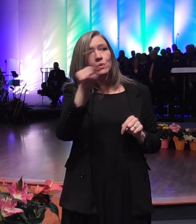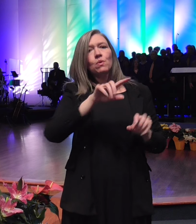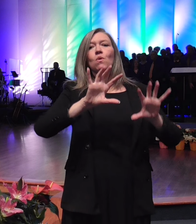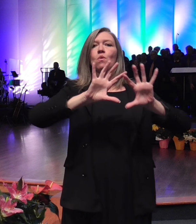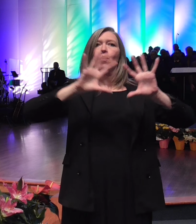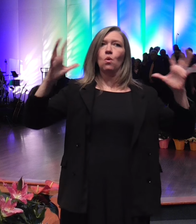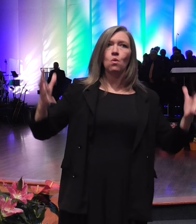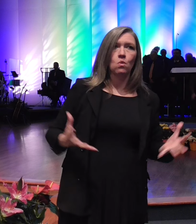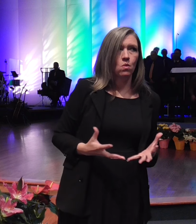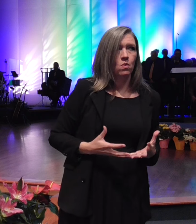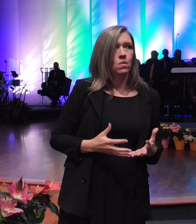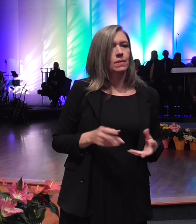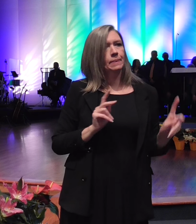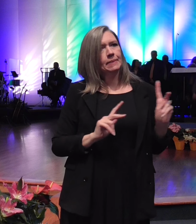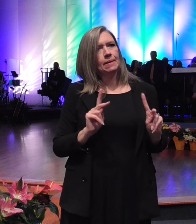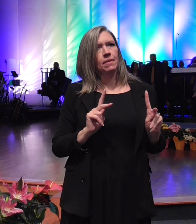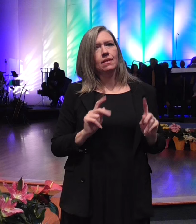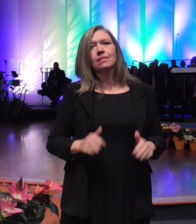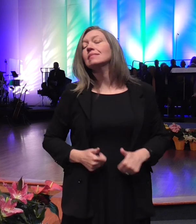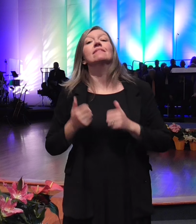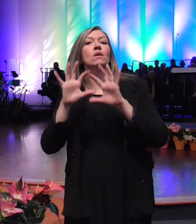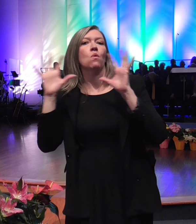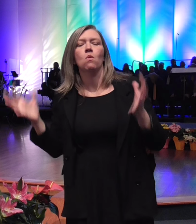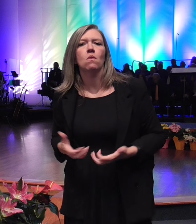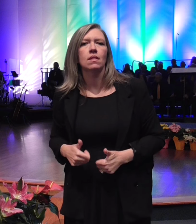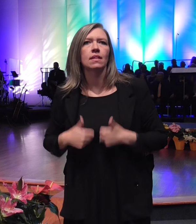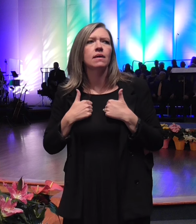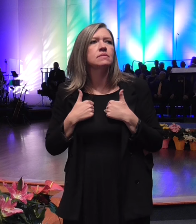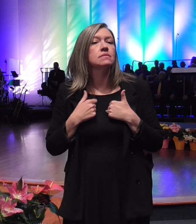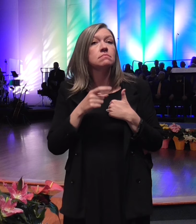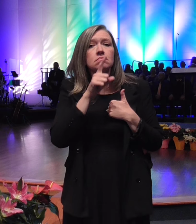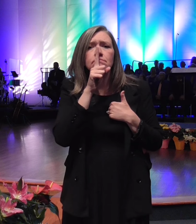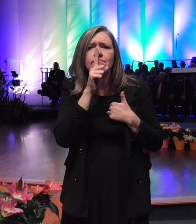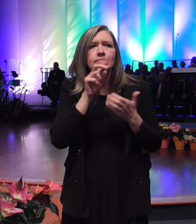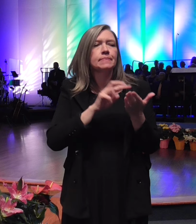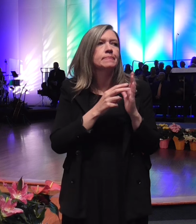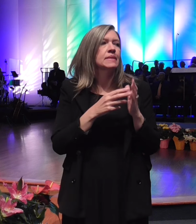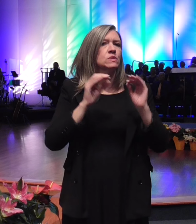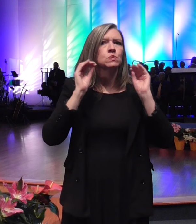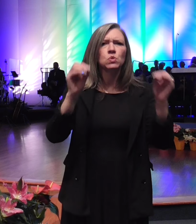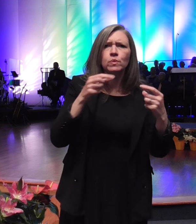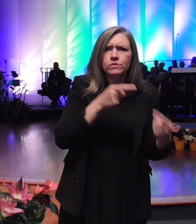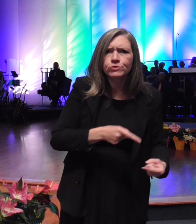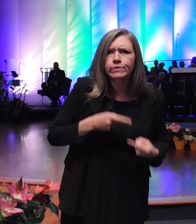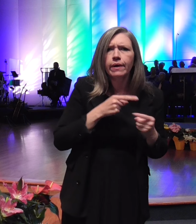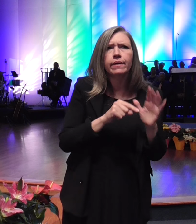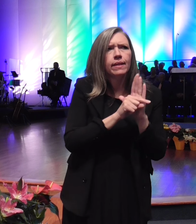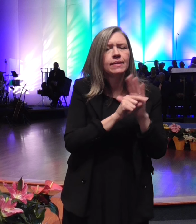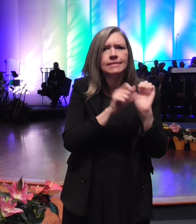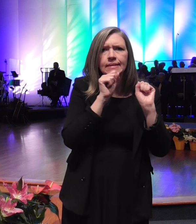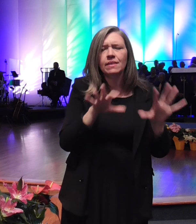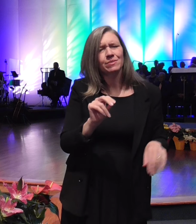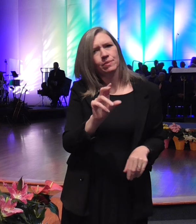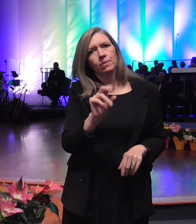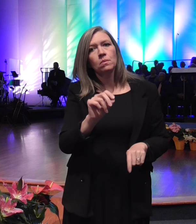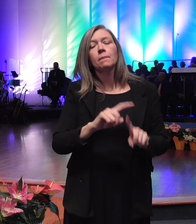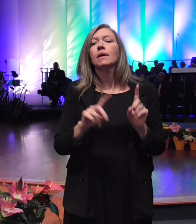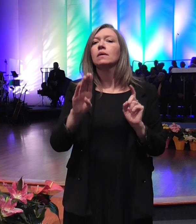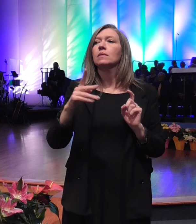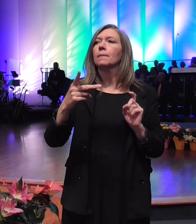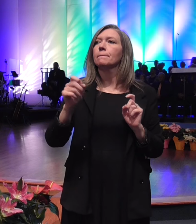living whole lives. Doesn't mean we don't struggle or have down times, but as Parker Palmer said, the thing